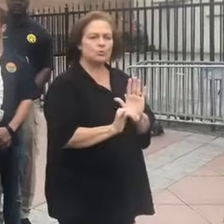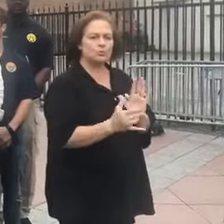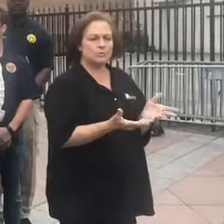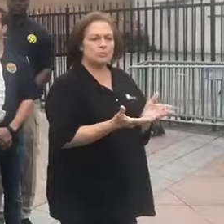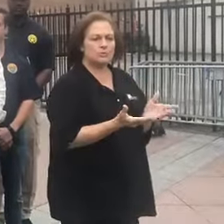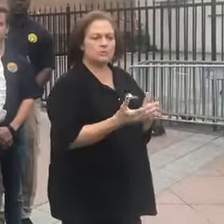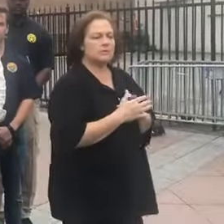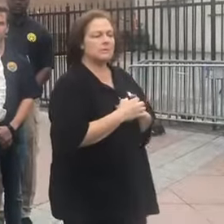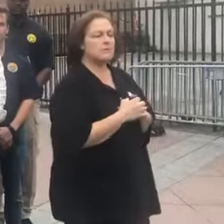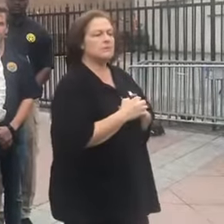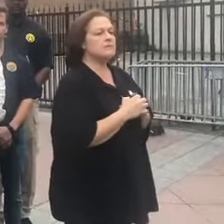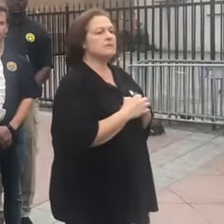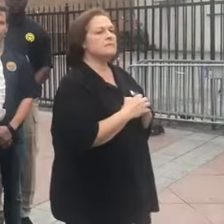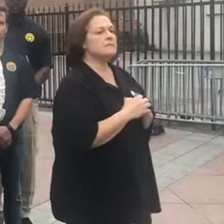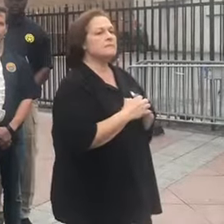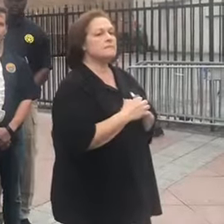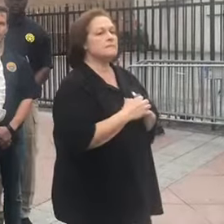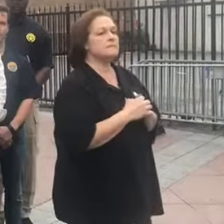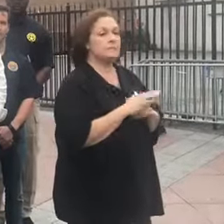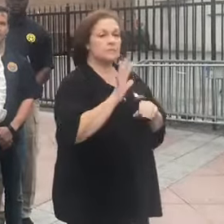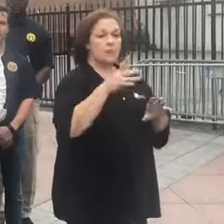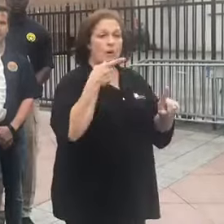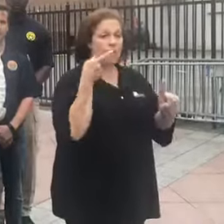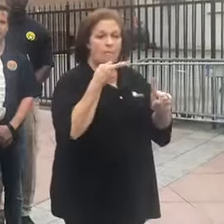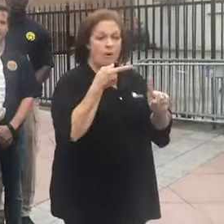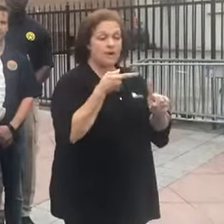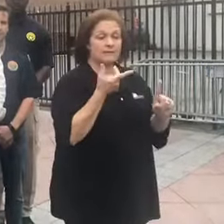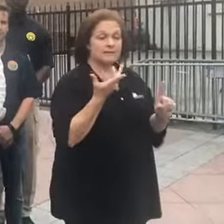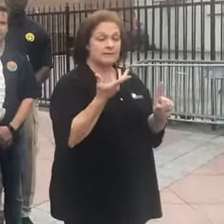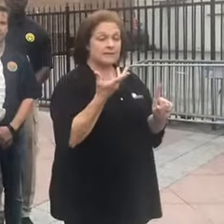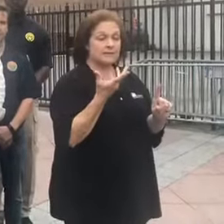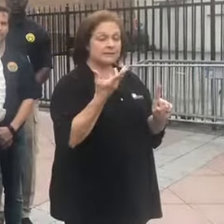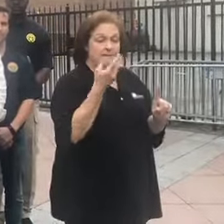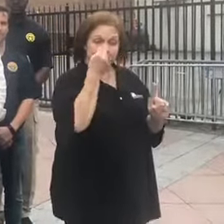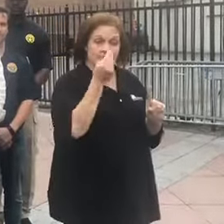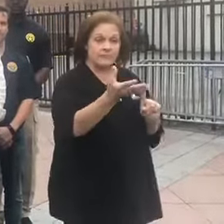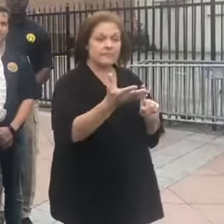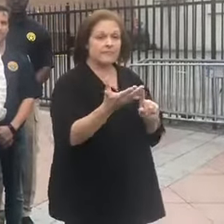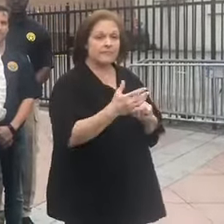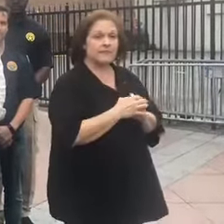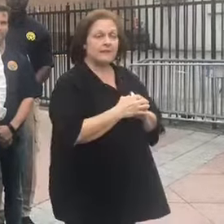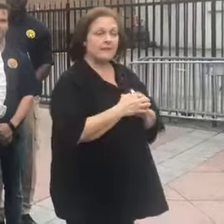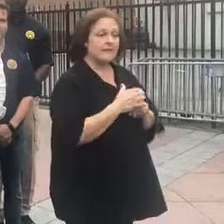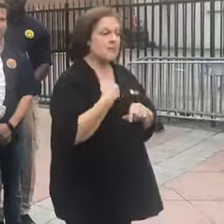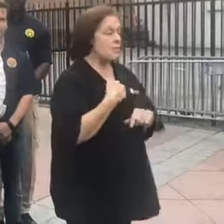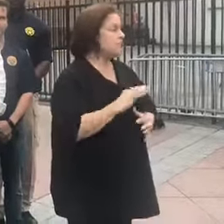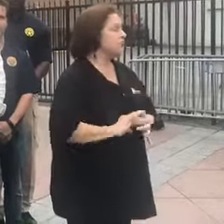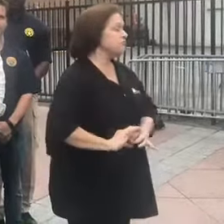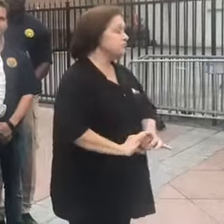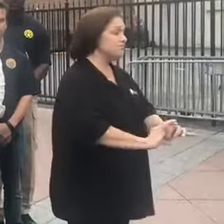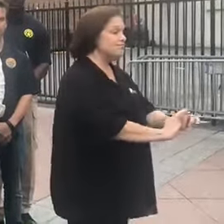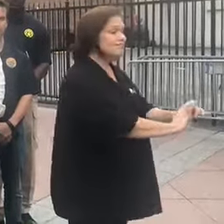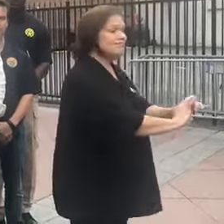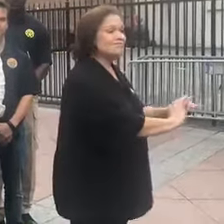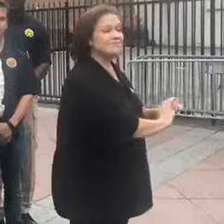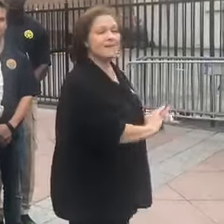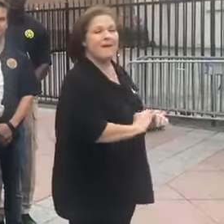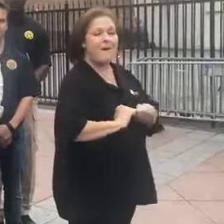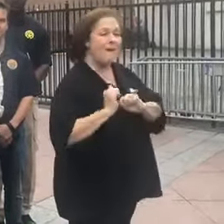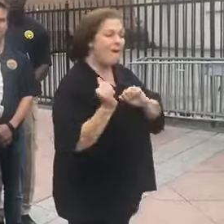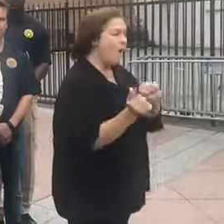the response, to your point, it has been a unified command all branches of public